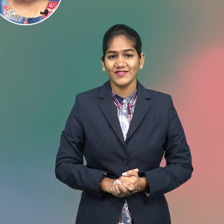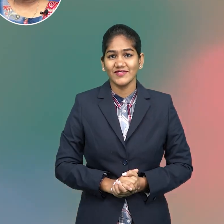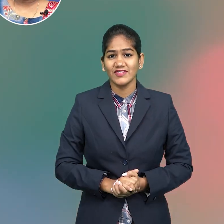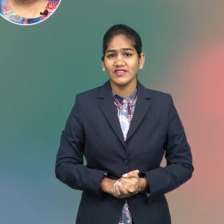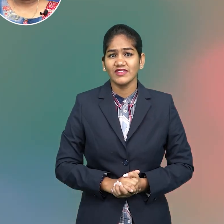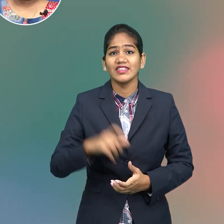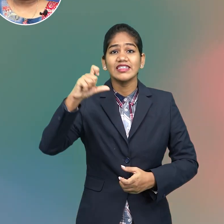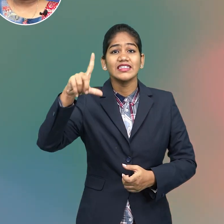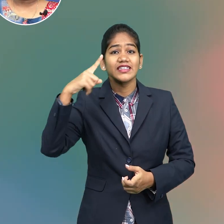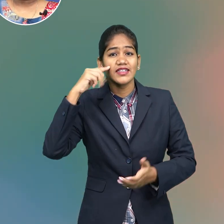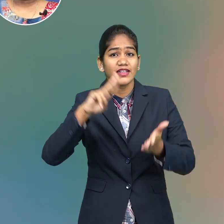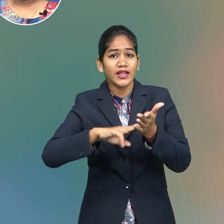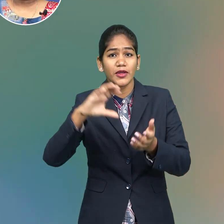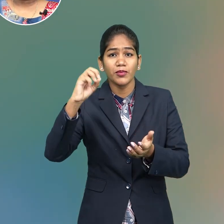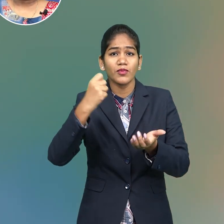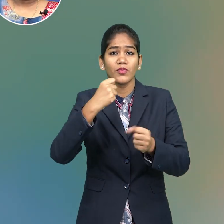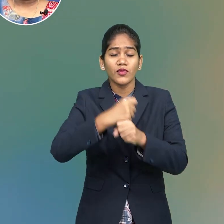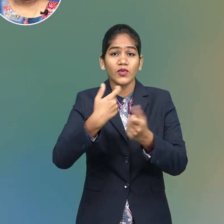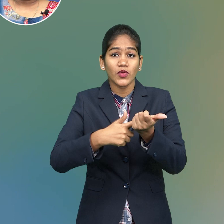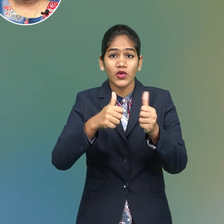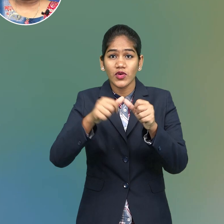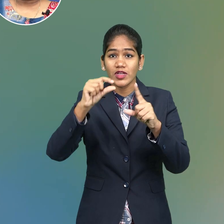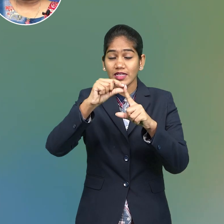What is climographs?